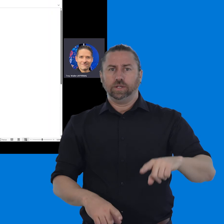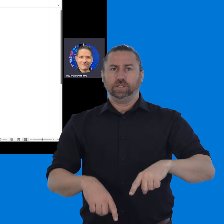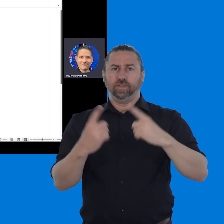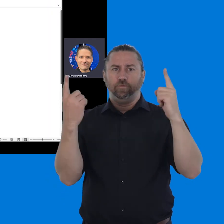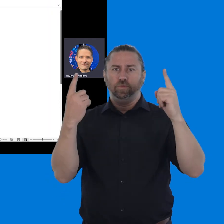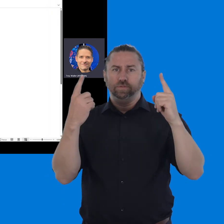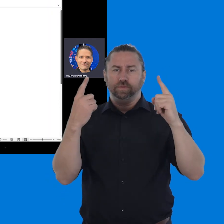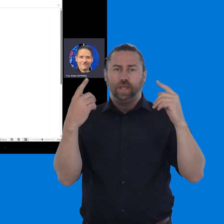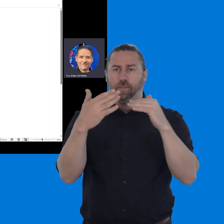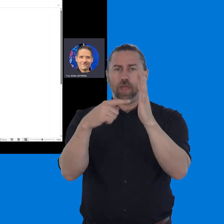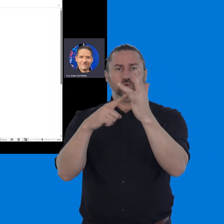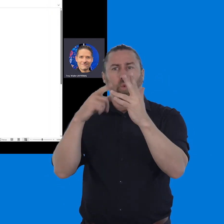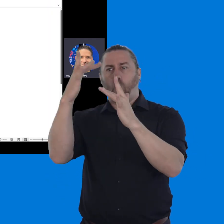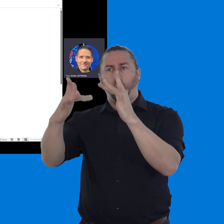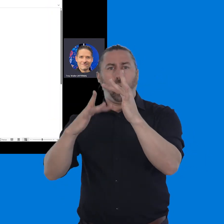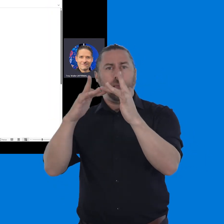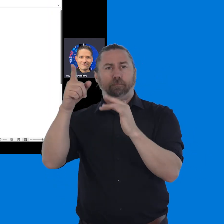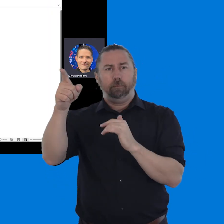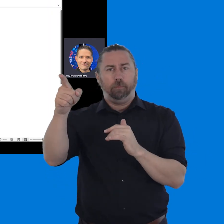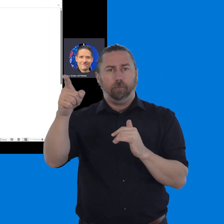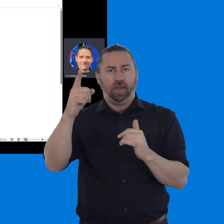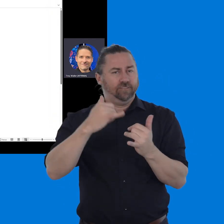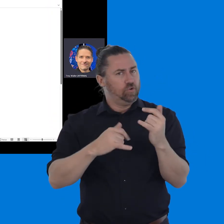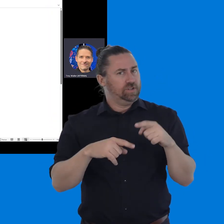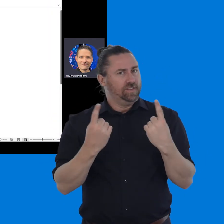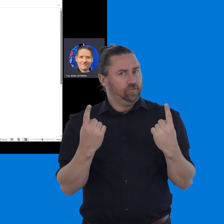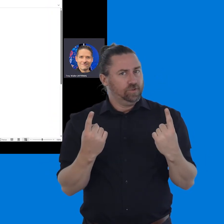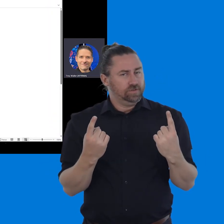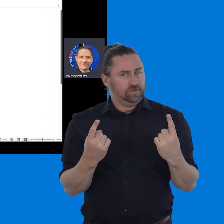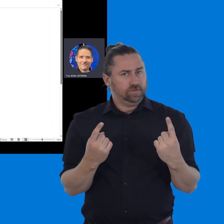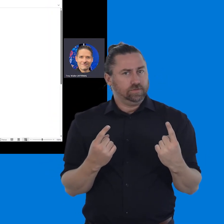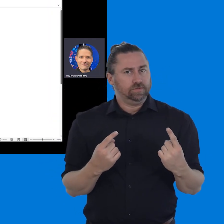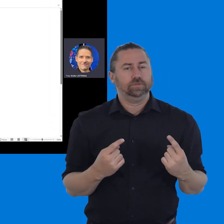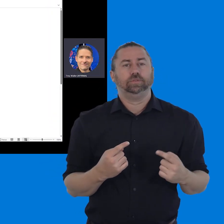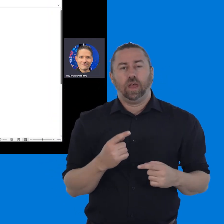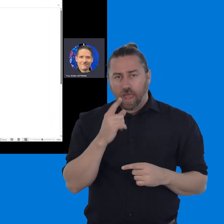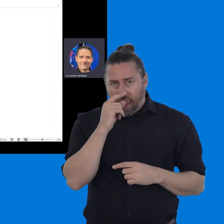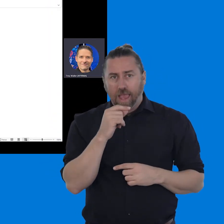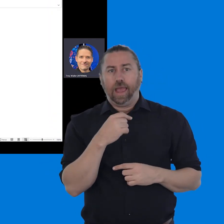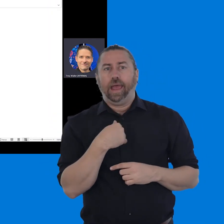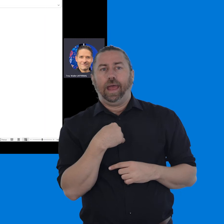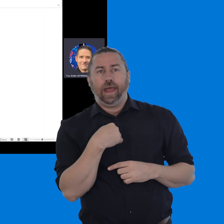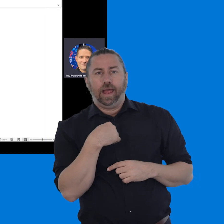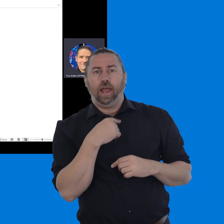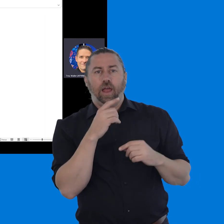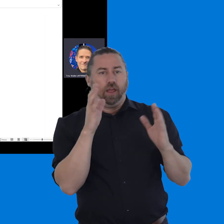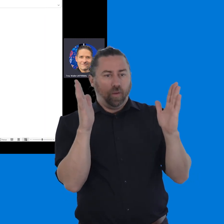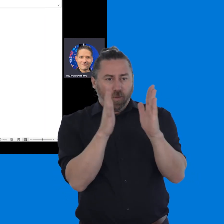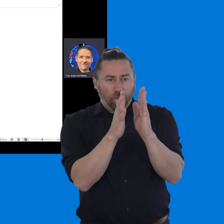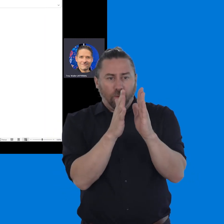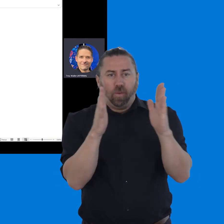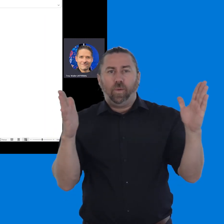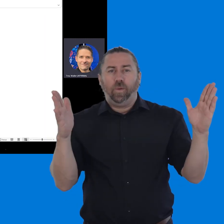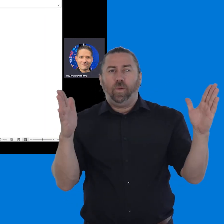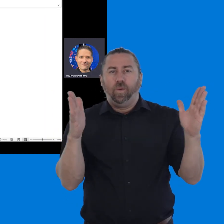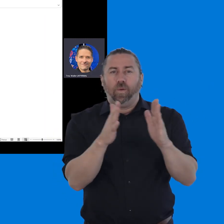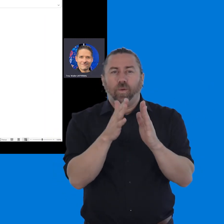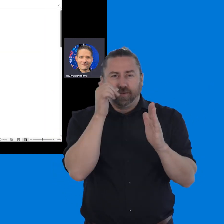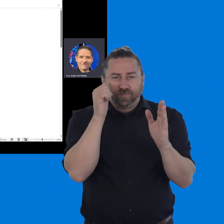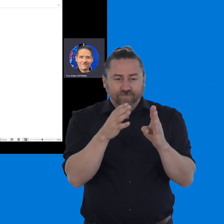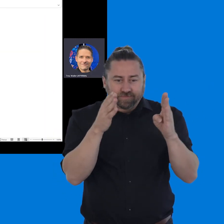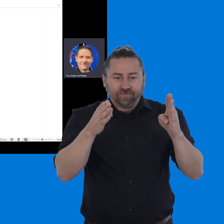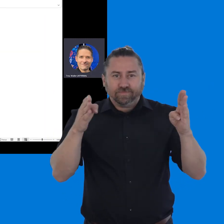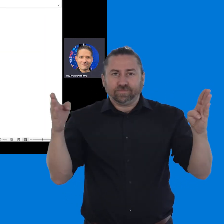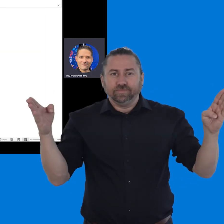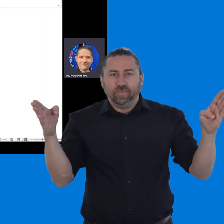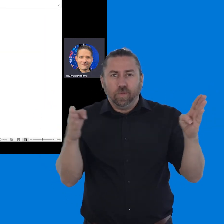It is very different to our other web-based version of Immersive Reader. Okay, the first thing that we can do is we can play with the column